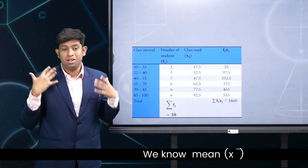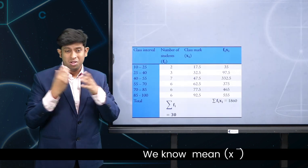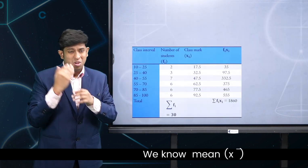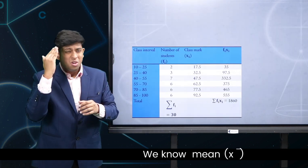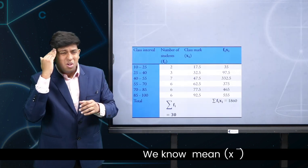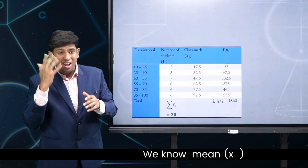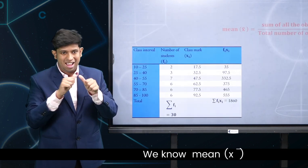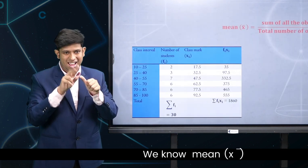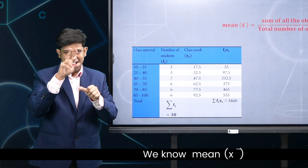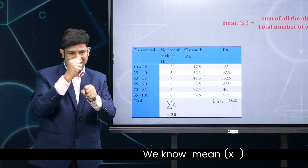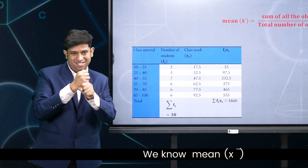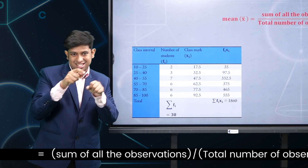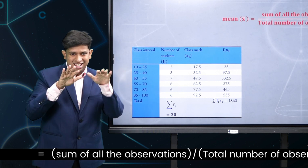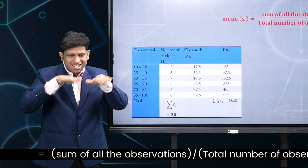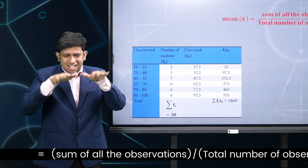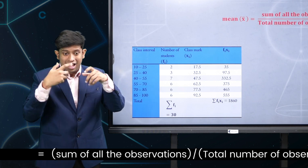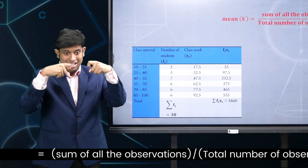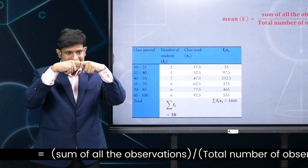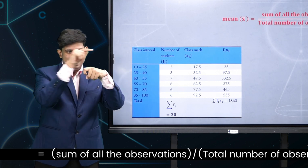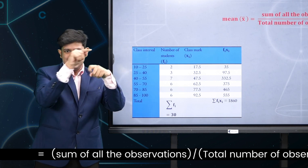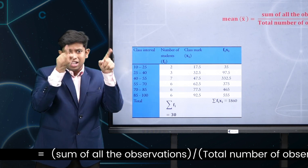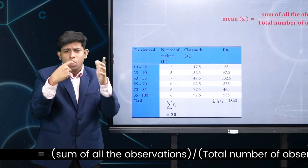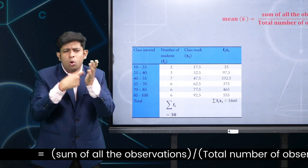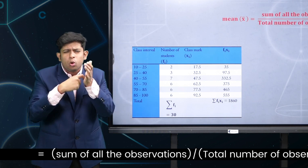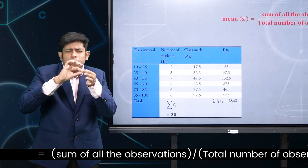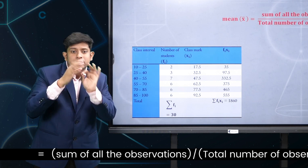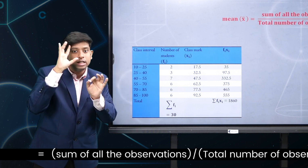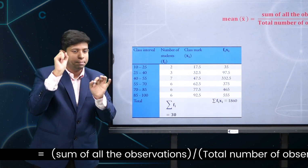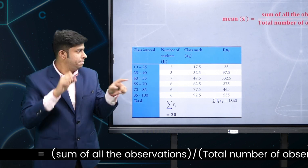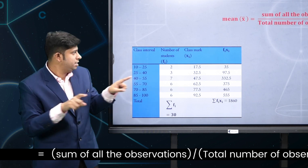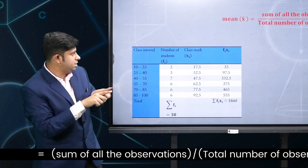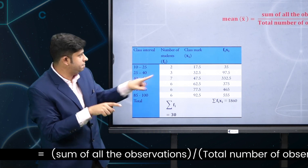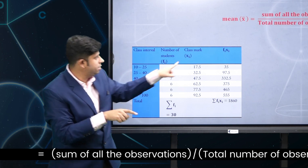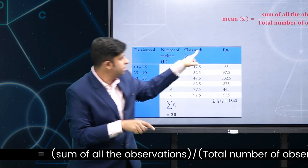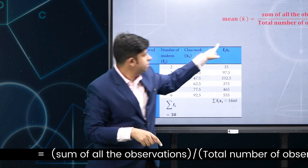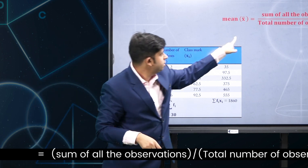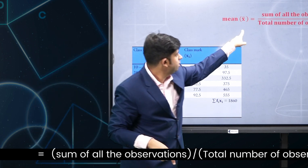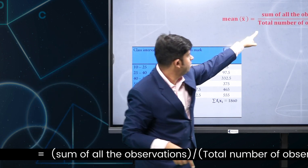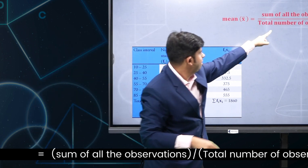We know mean x bar is equal to sum of all the observations by total number of observations,